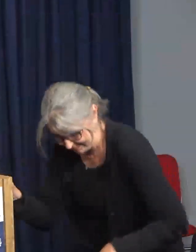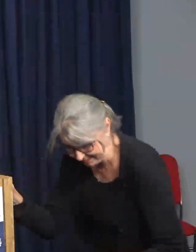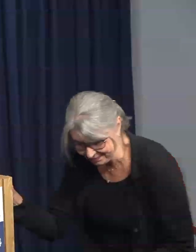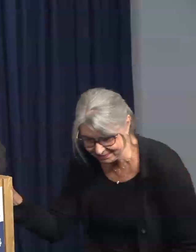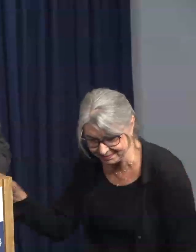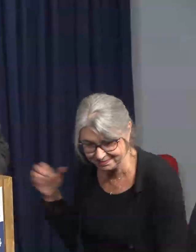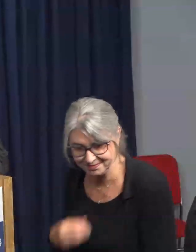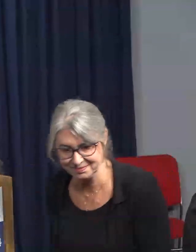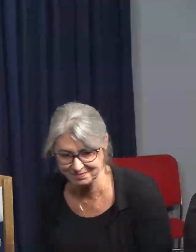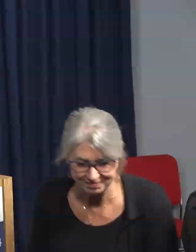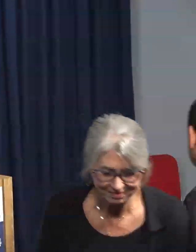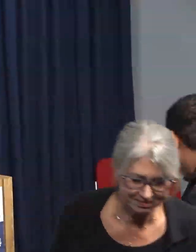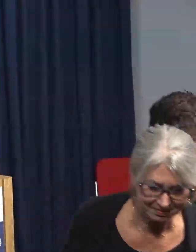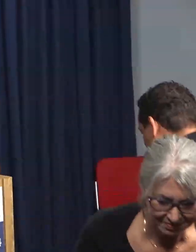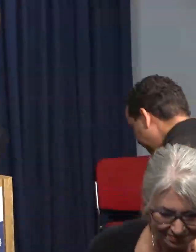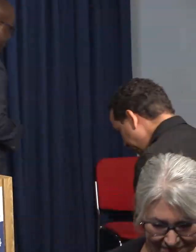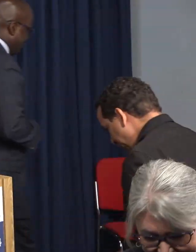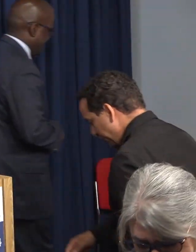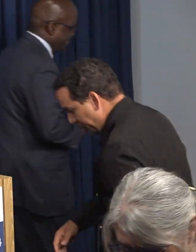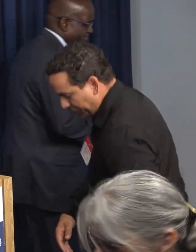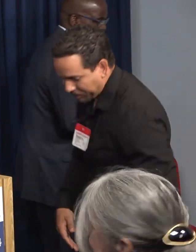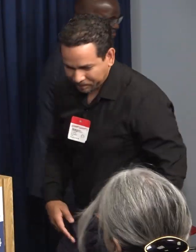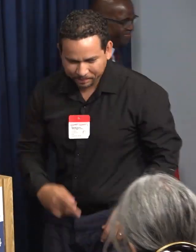Thank you very much, Ken.